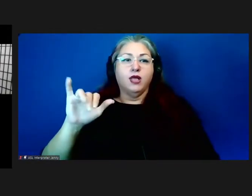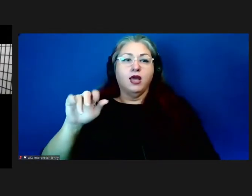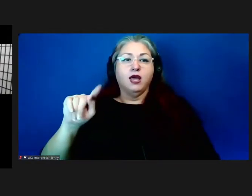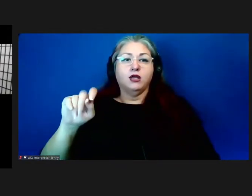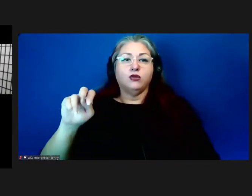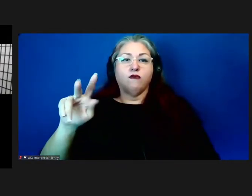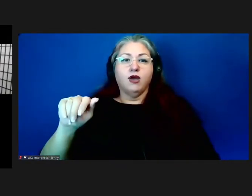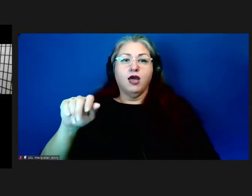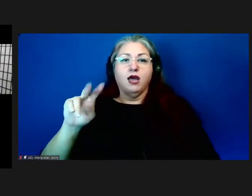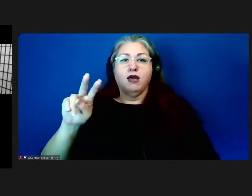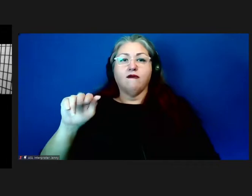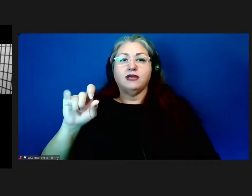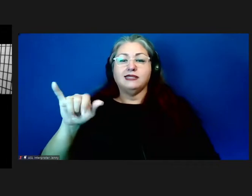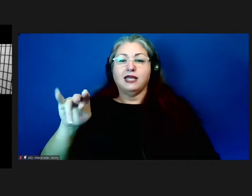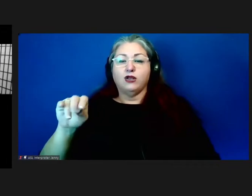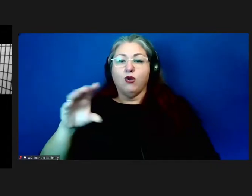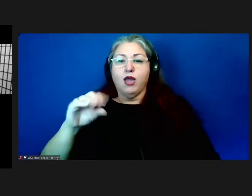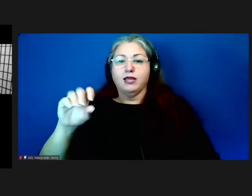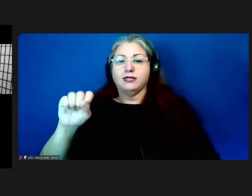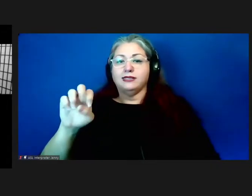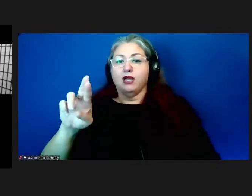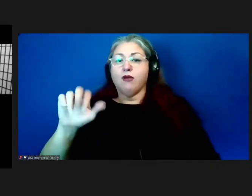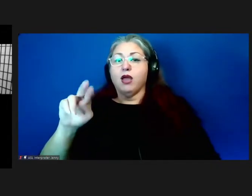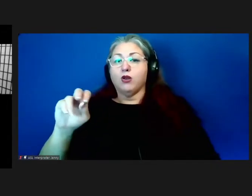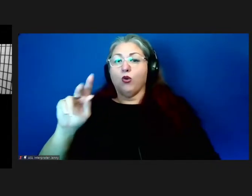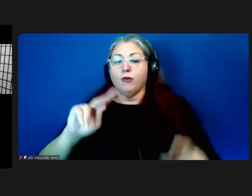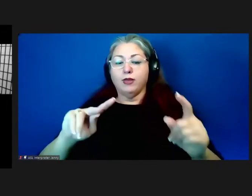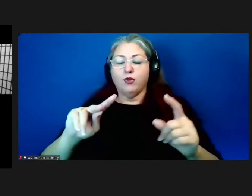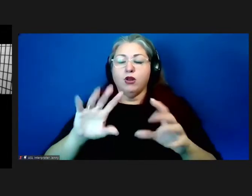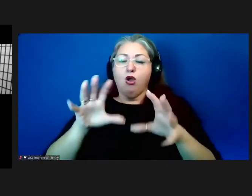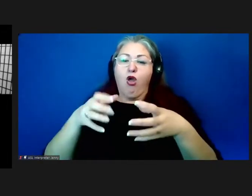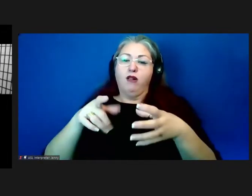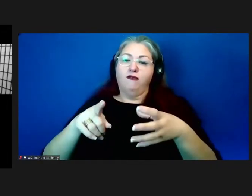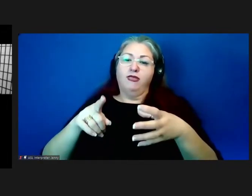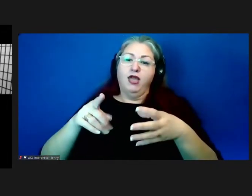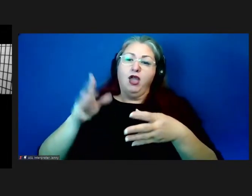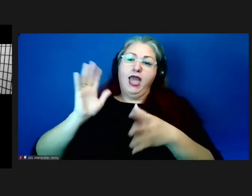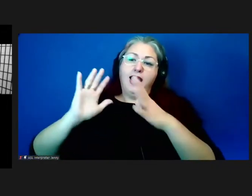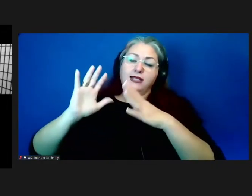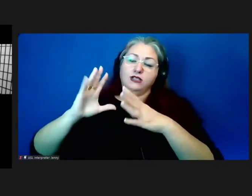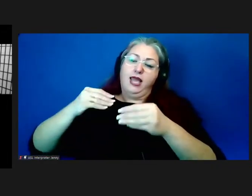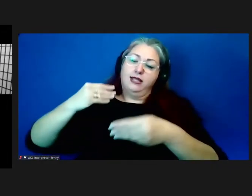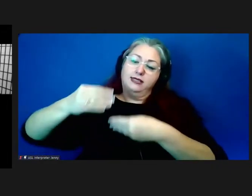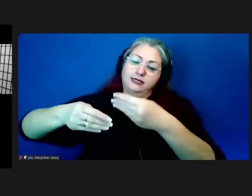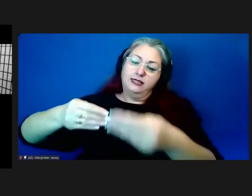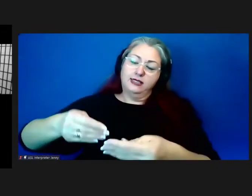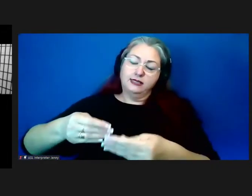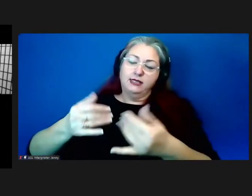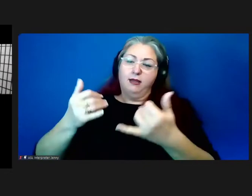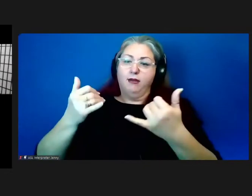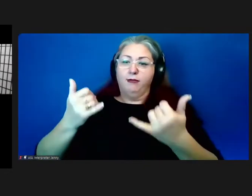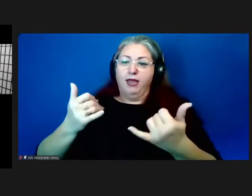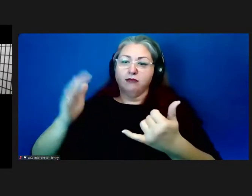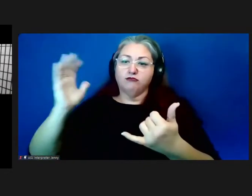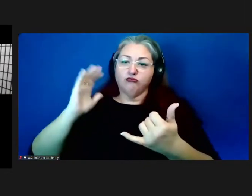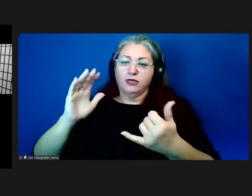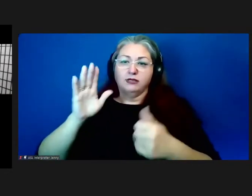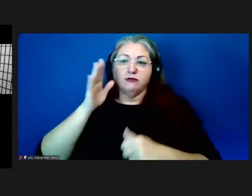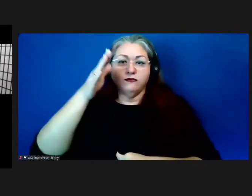Tongva, the Luseno, and the Serrano peoples, and all of their ancestors and descendants, past, present, and